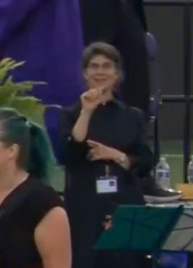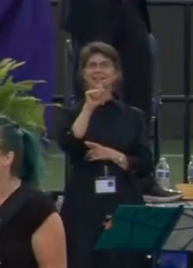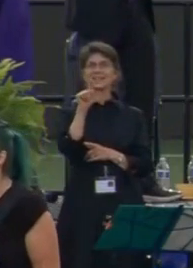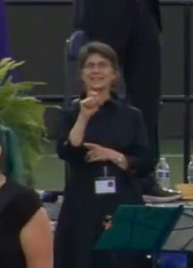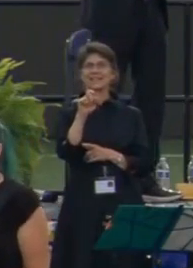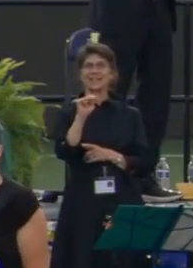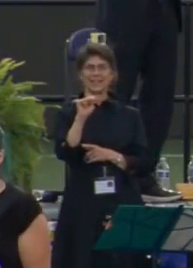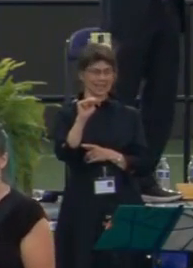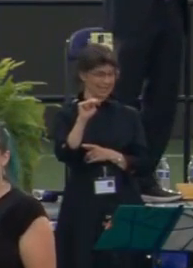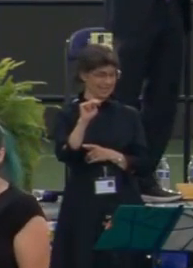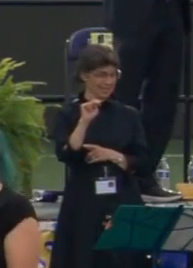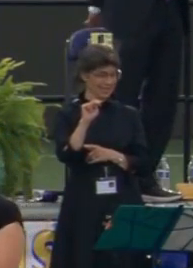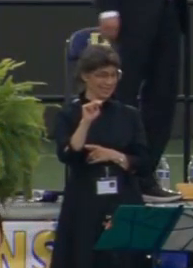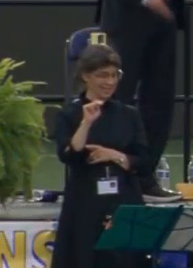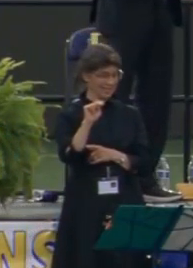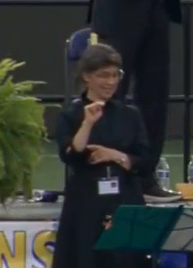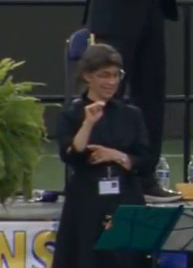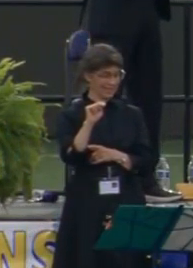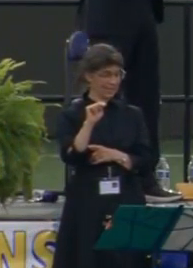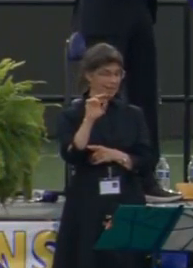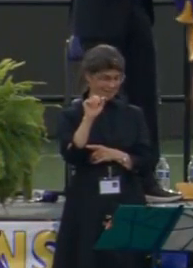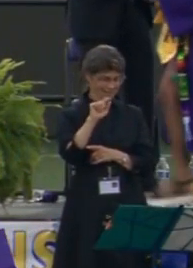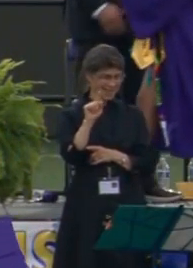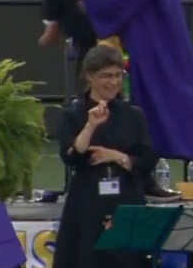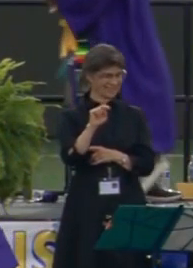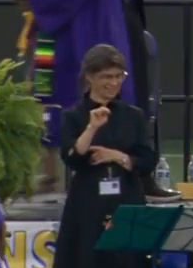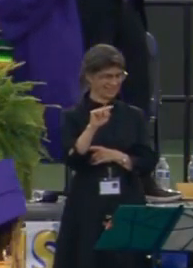Asenet Claudio de los Santos.